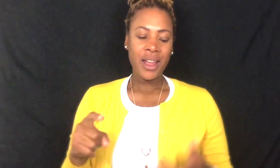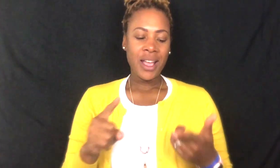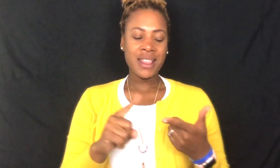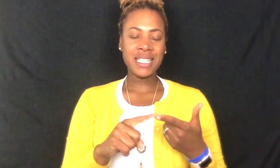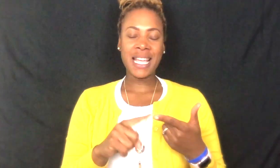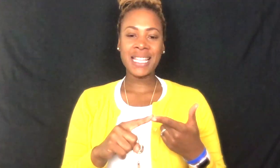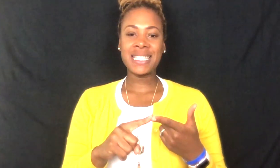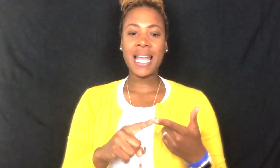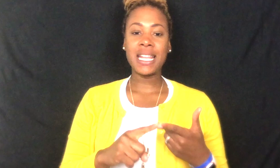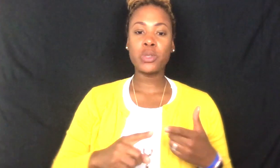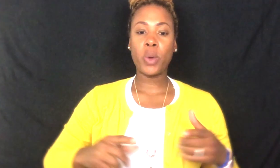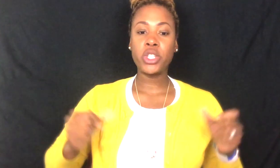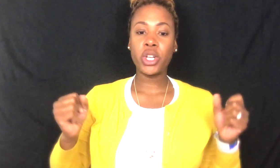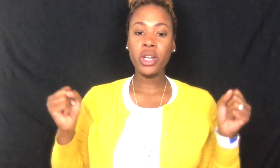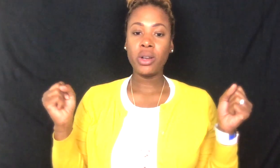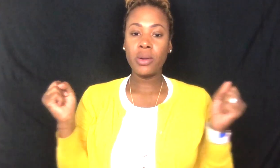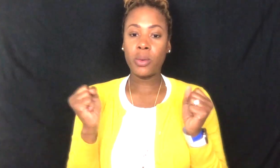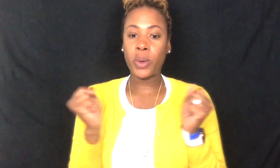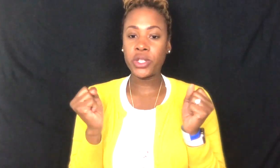The second sign is winter.